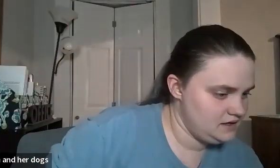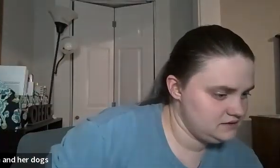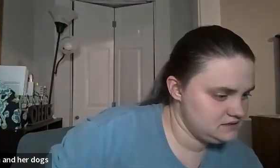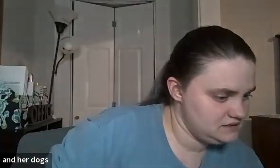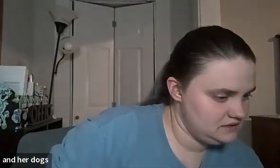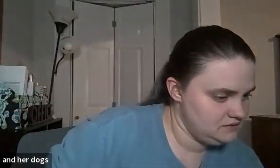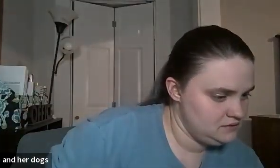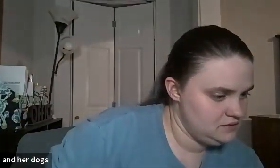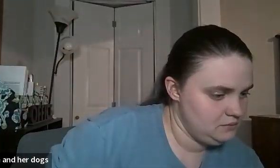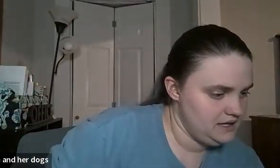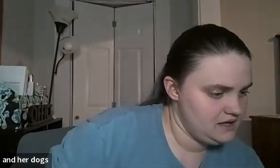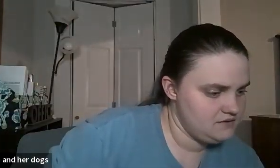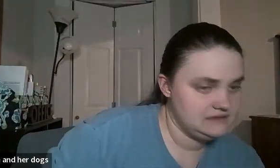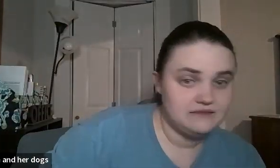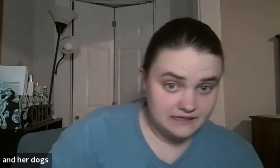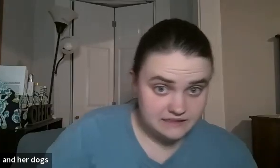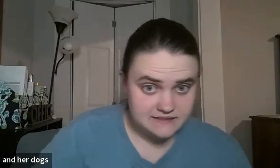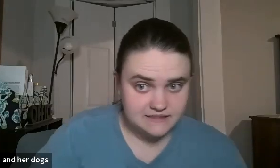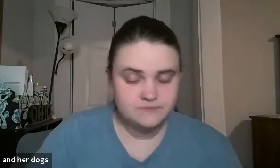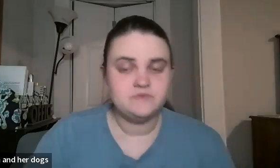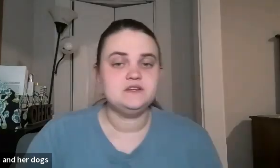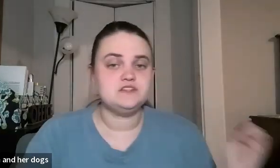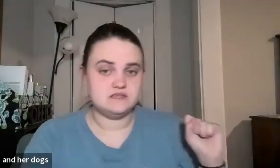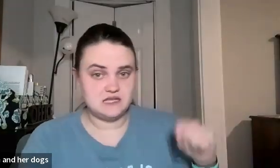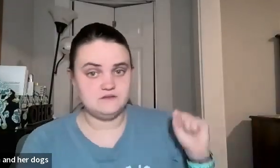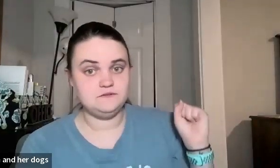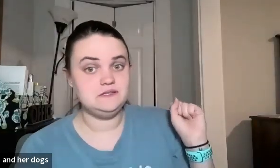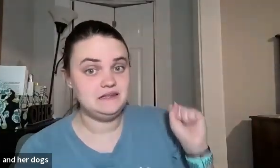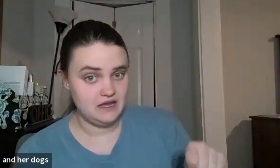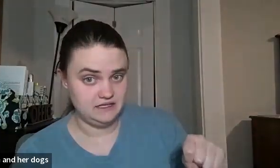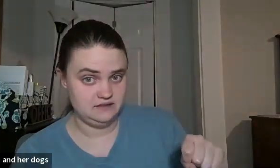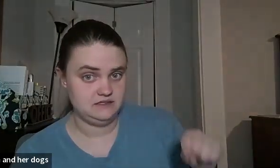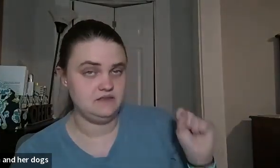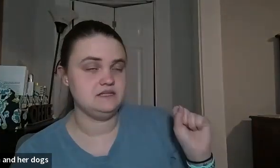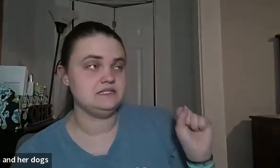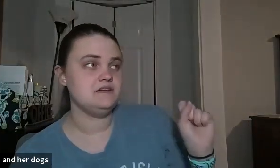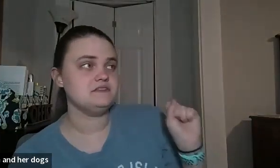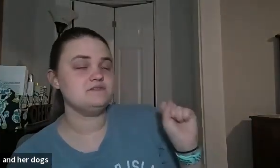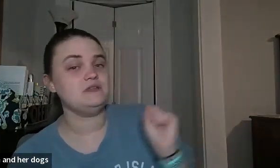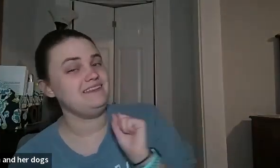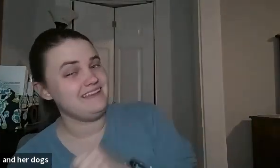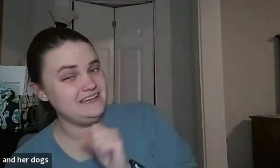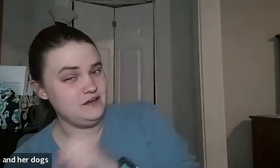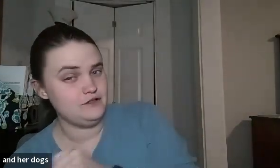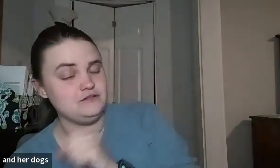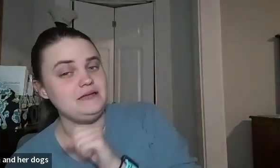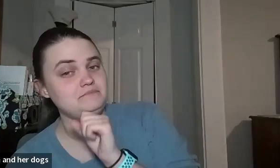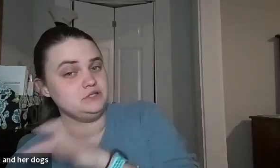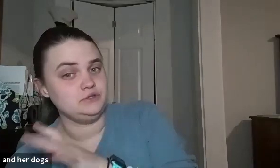Then let's see. We have lights. So the sign for lights, and this is not the sign for like light color, light blue,